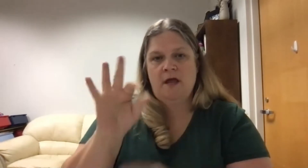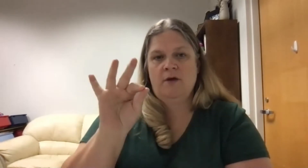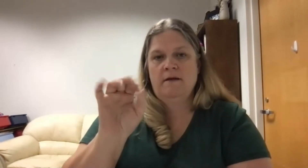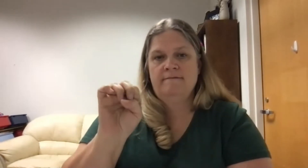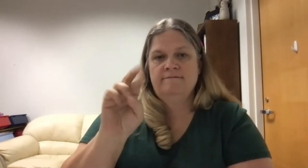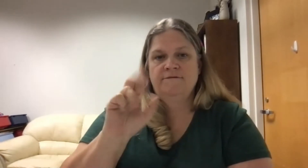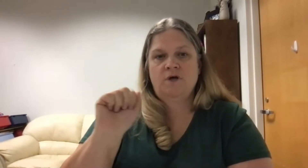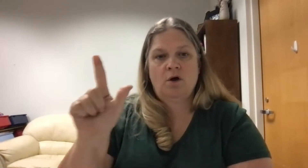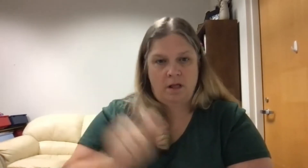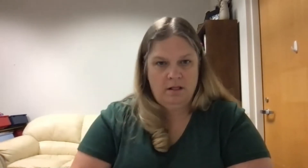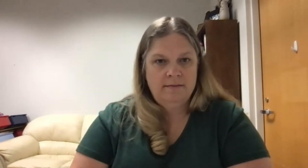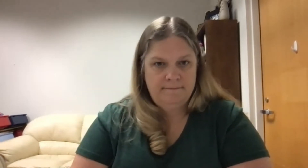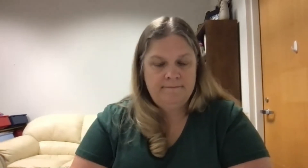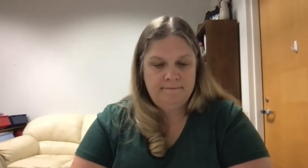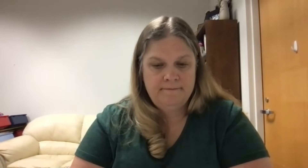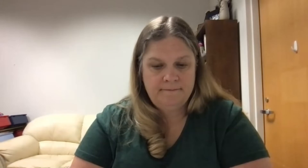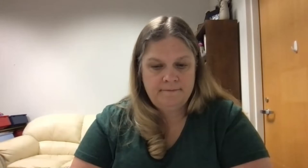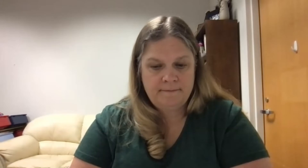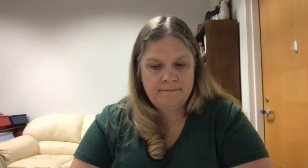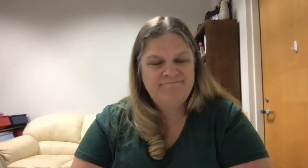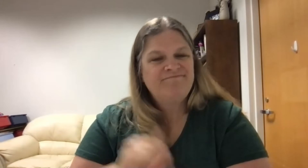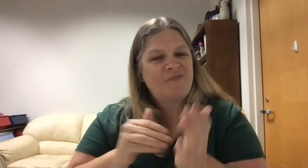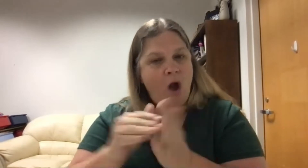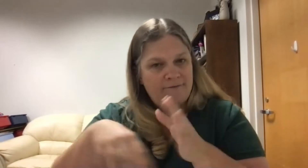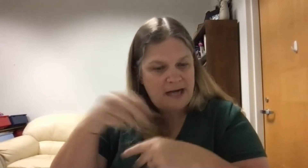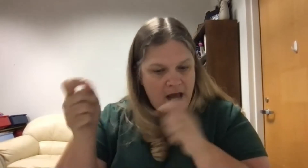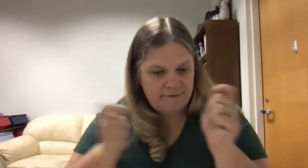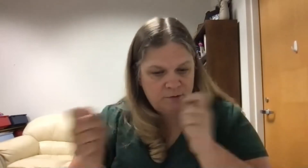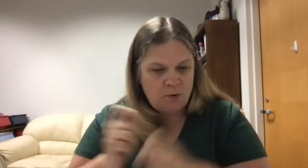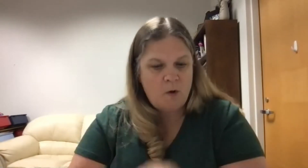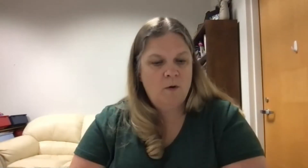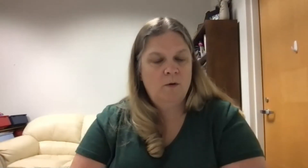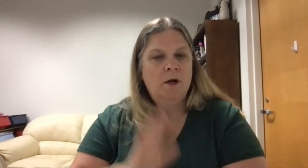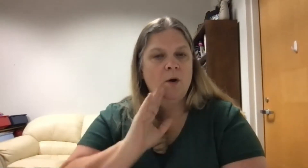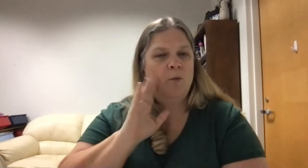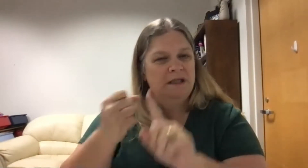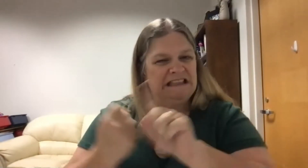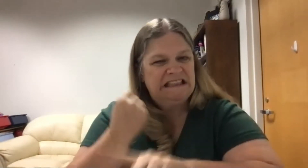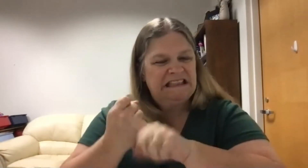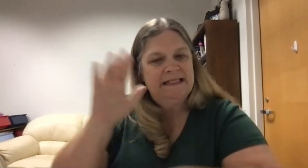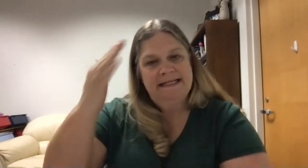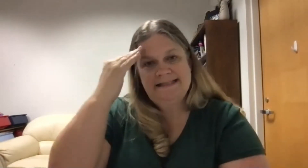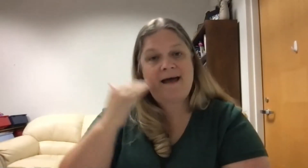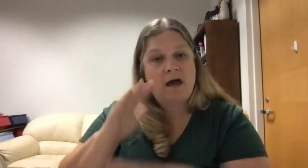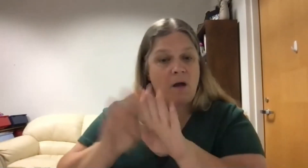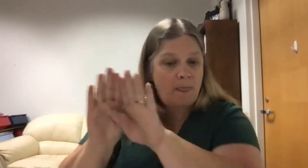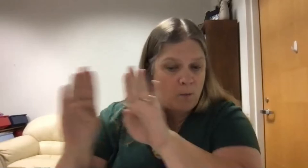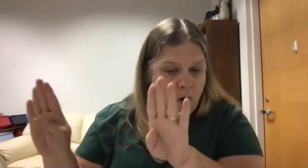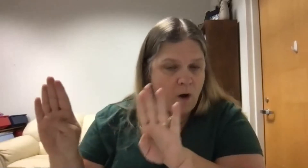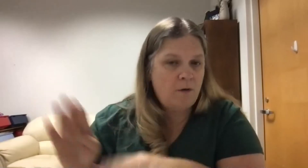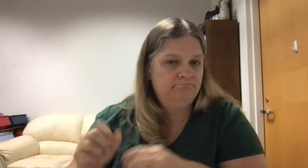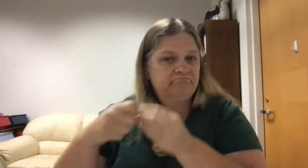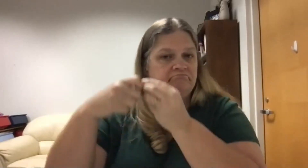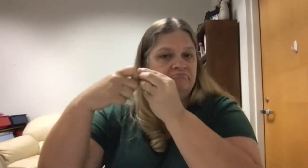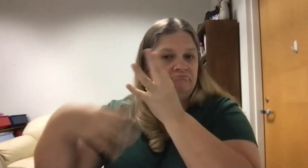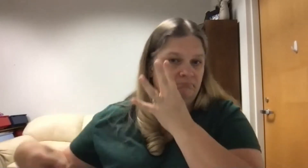His attacks were very feral, and often he was out of control. He would hit